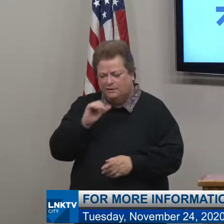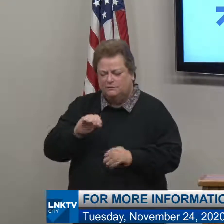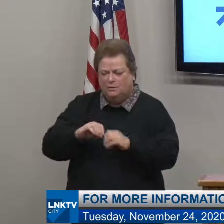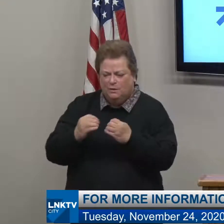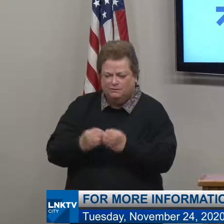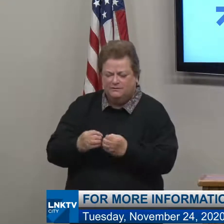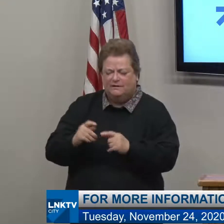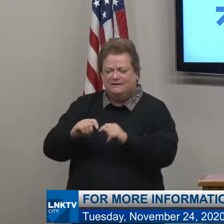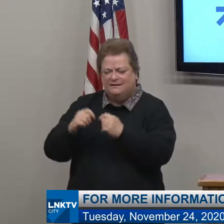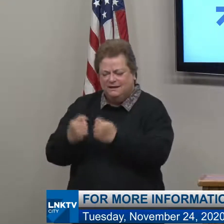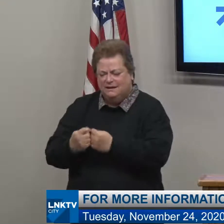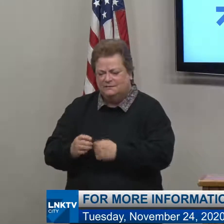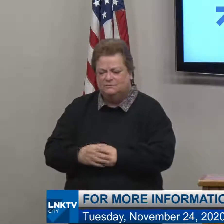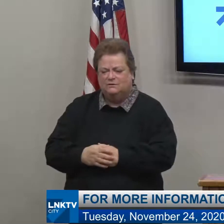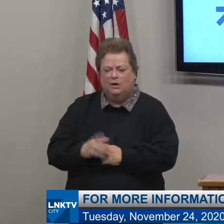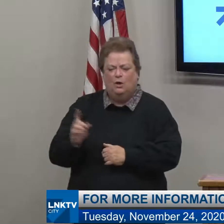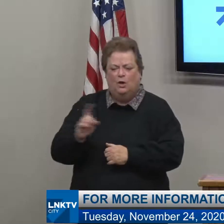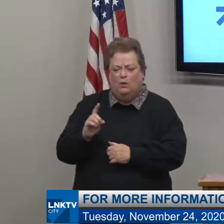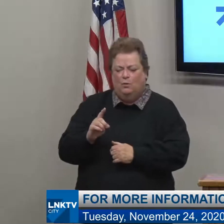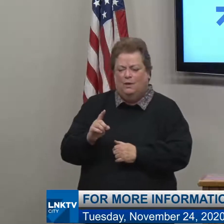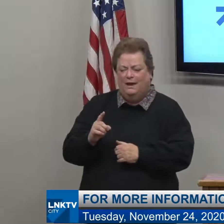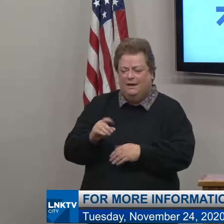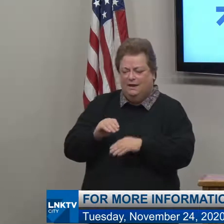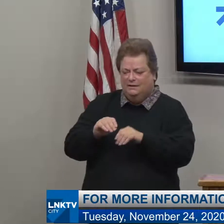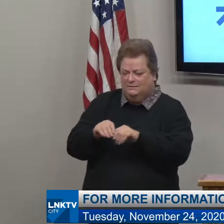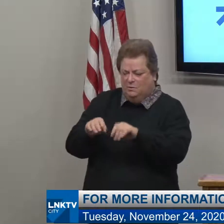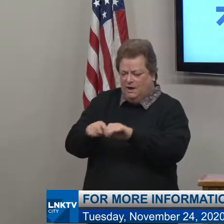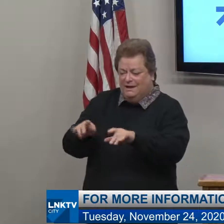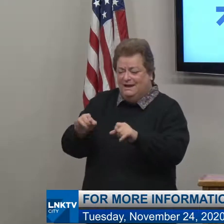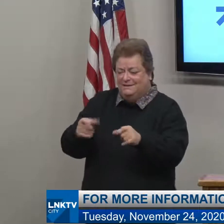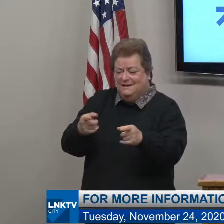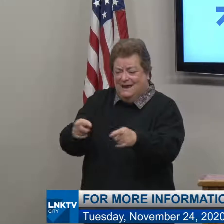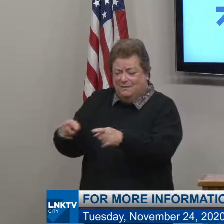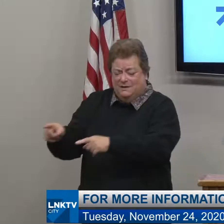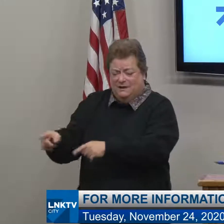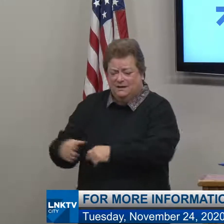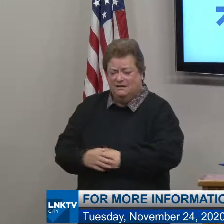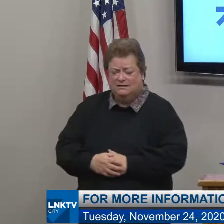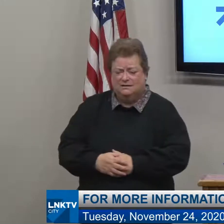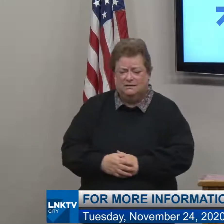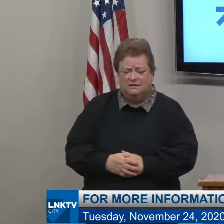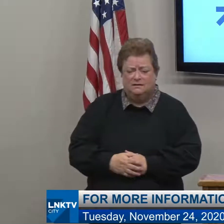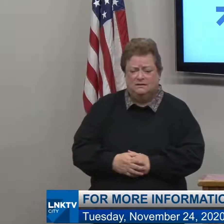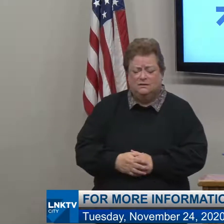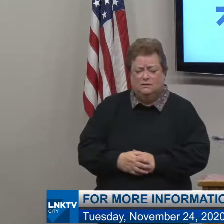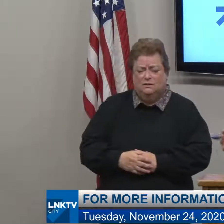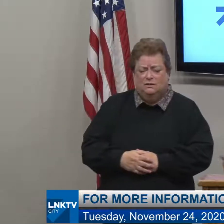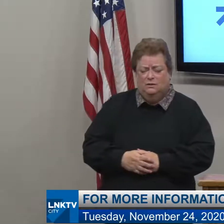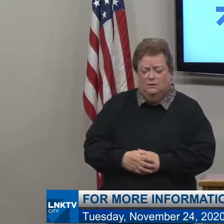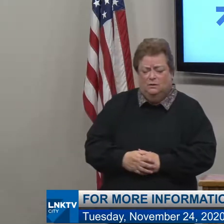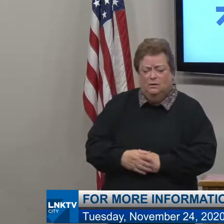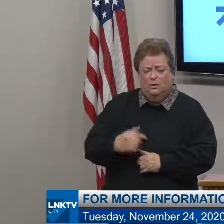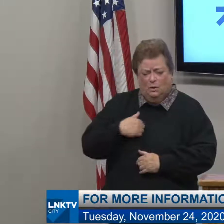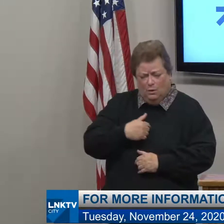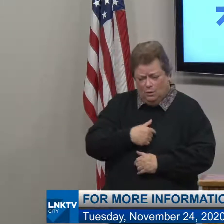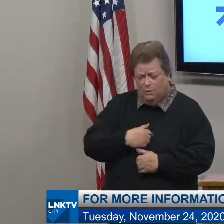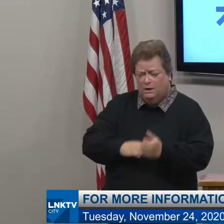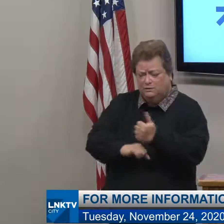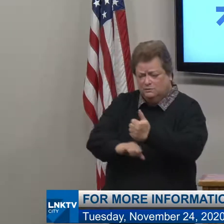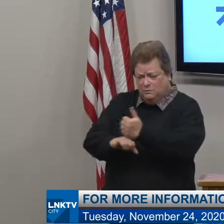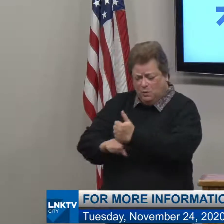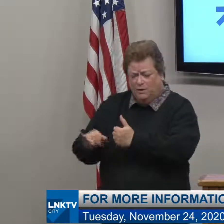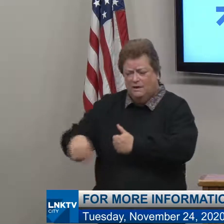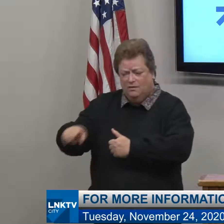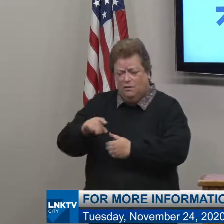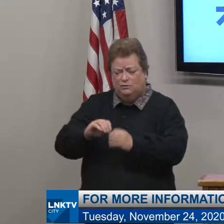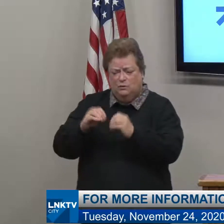the venues, where the transmission is happening. And while our health team continues to support specific